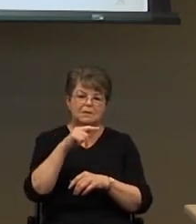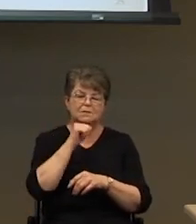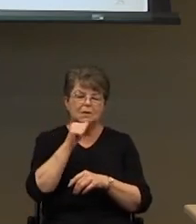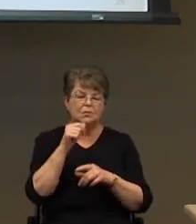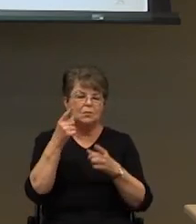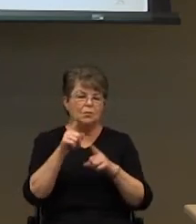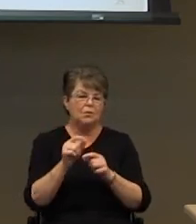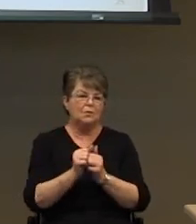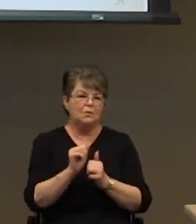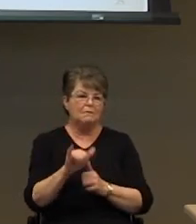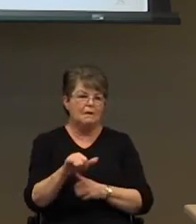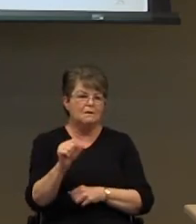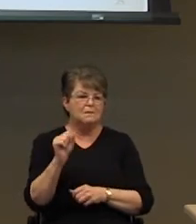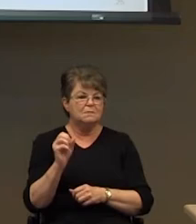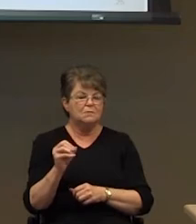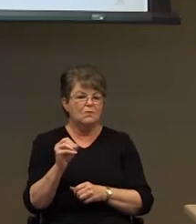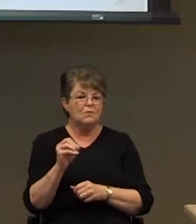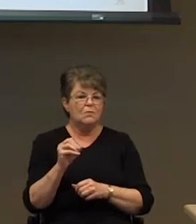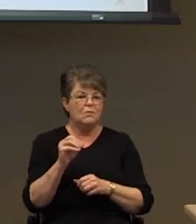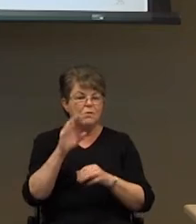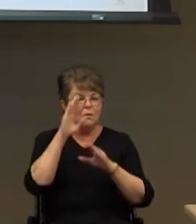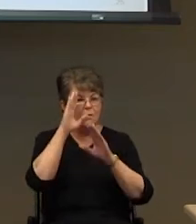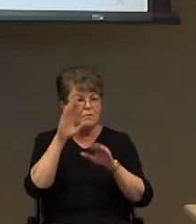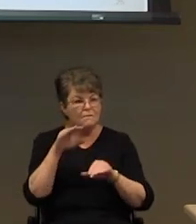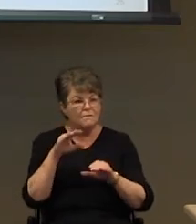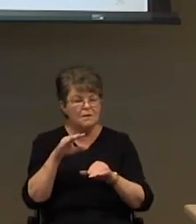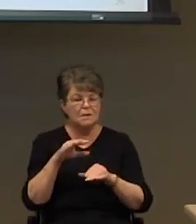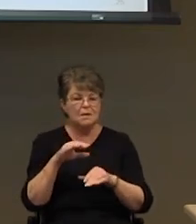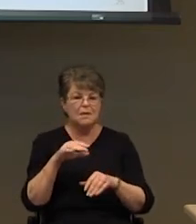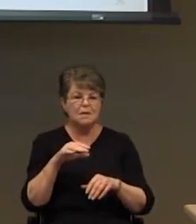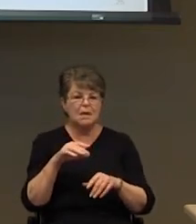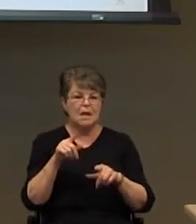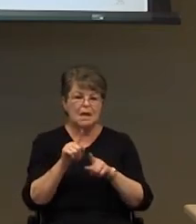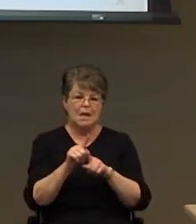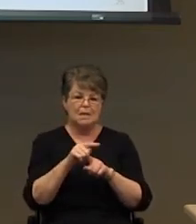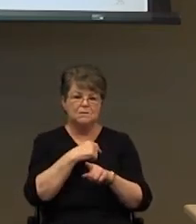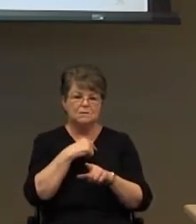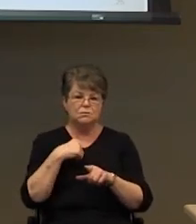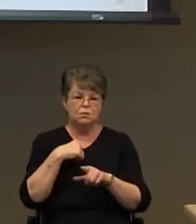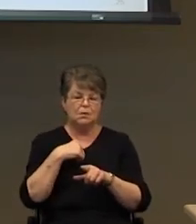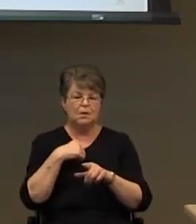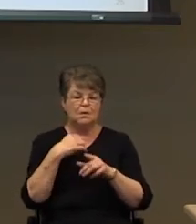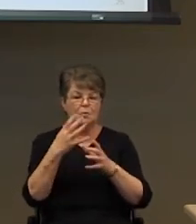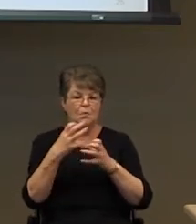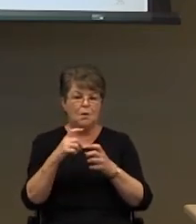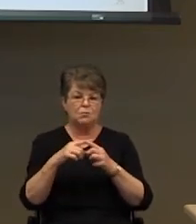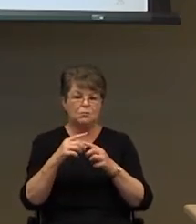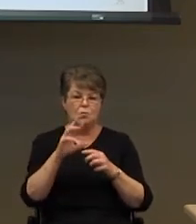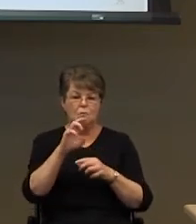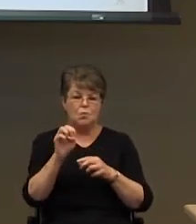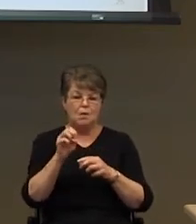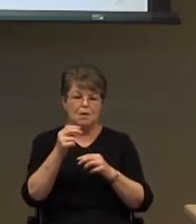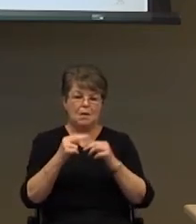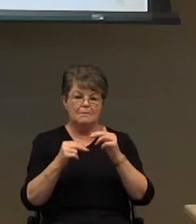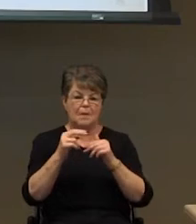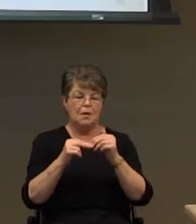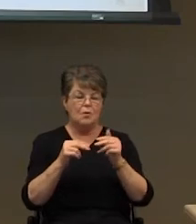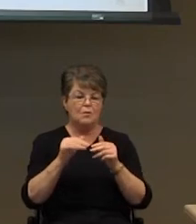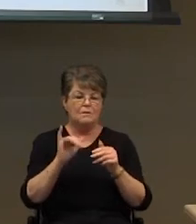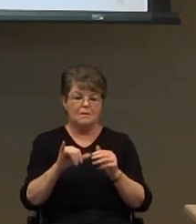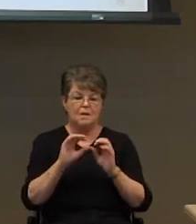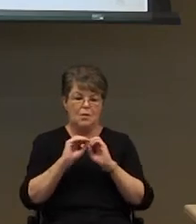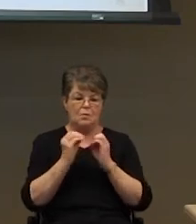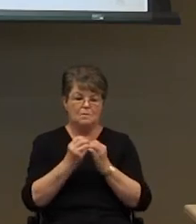that. And so hopefully that as we look to rebuild the organization so that we can eliminate some